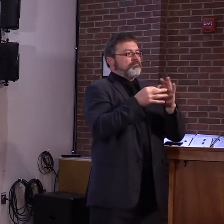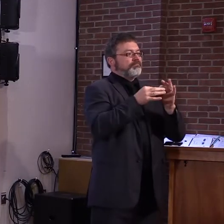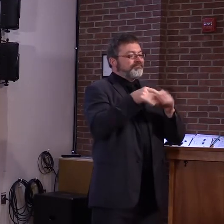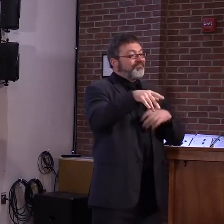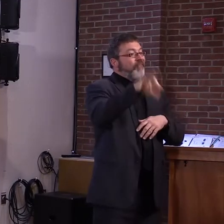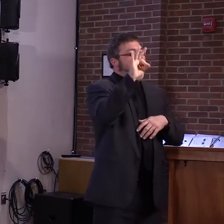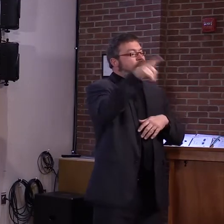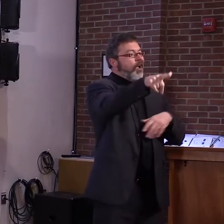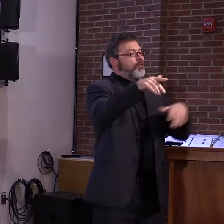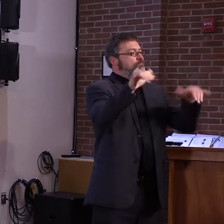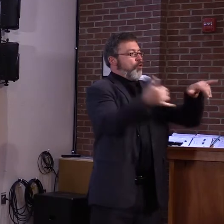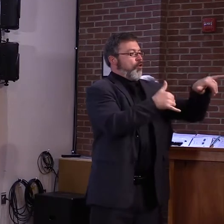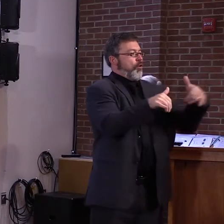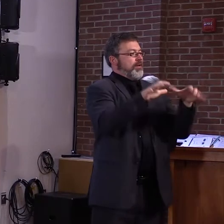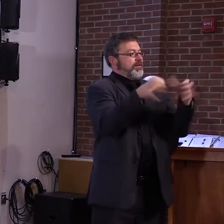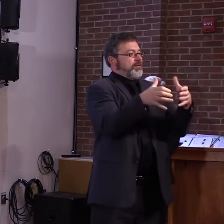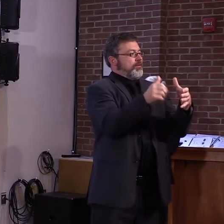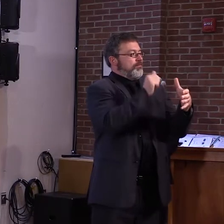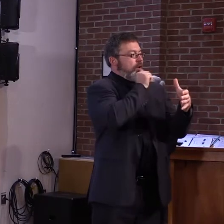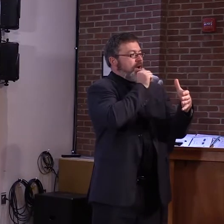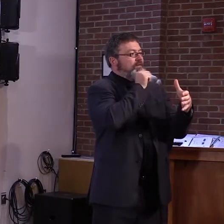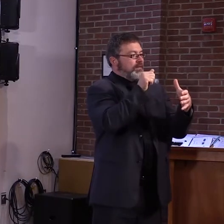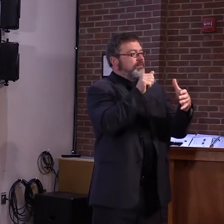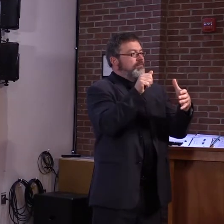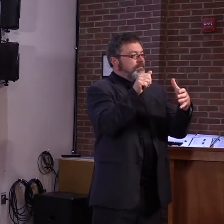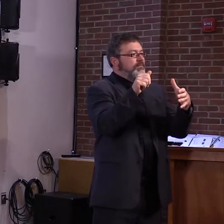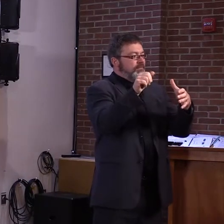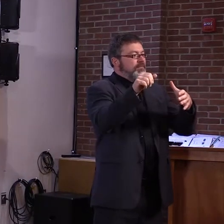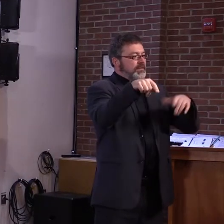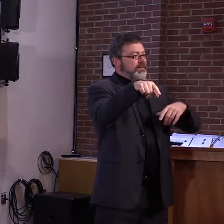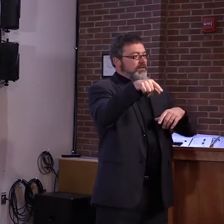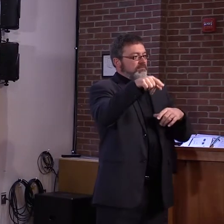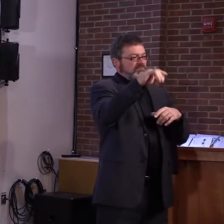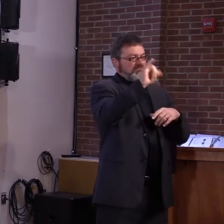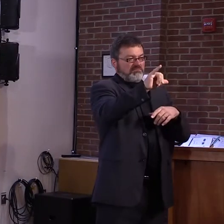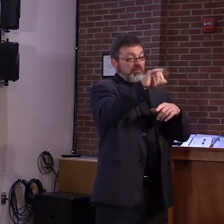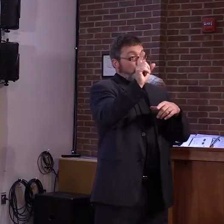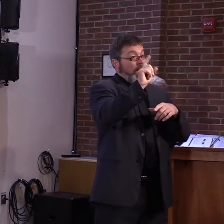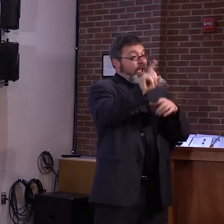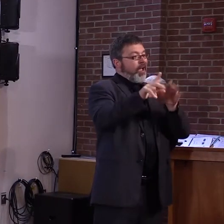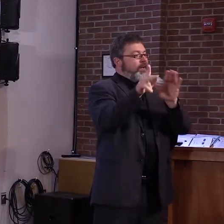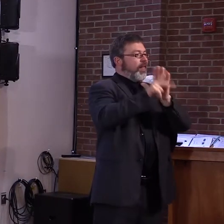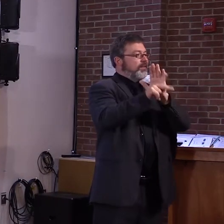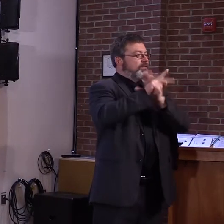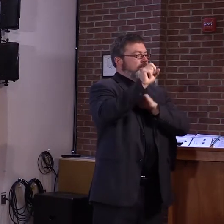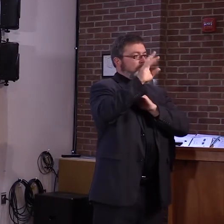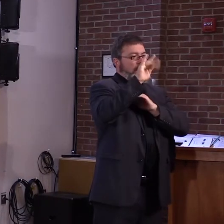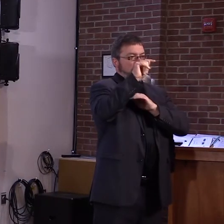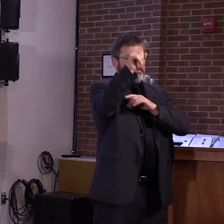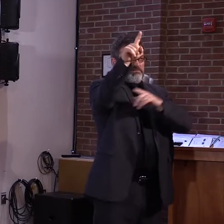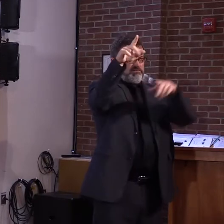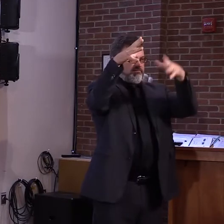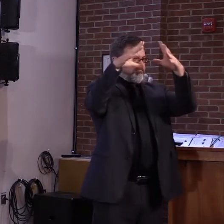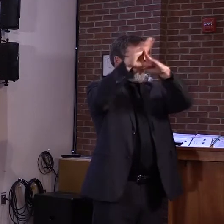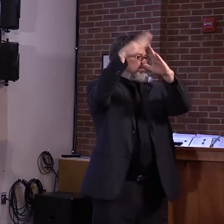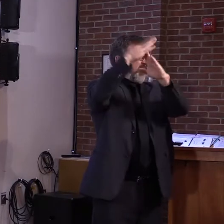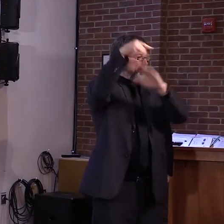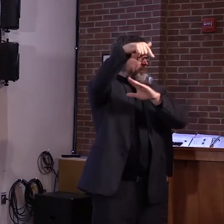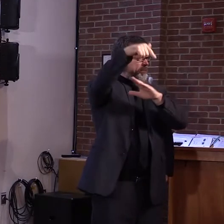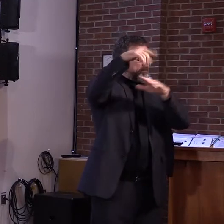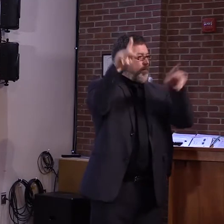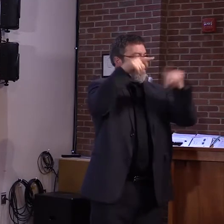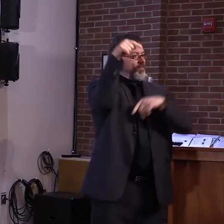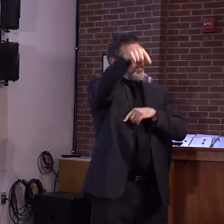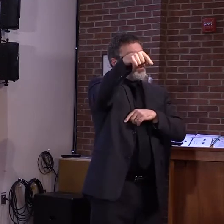Lodge. There are currently 17 cases associated with this outbreak. Two new cases were added yesterday,